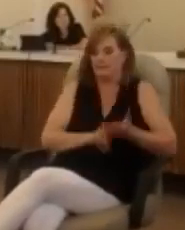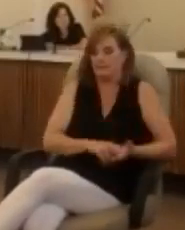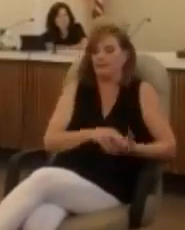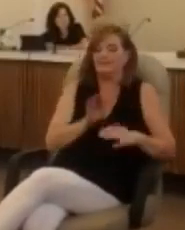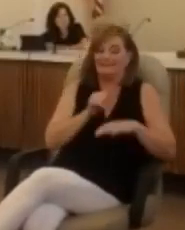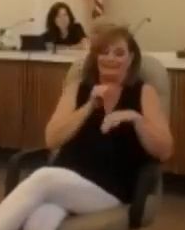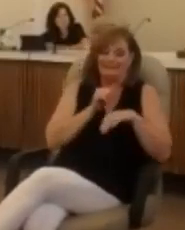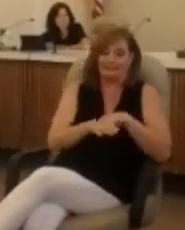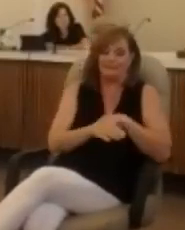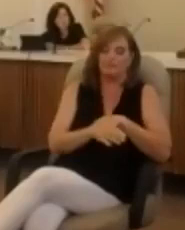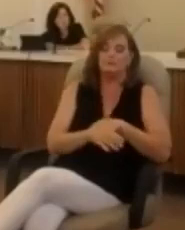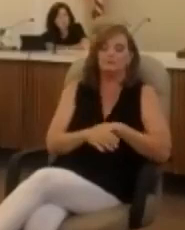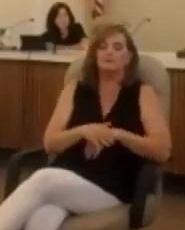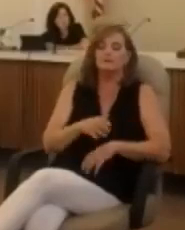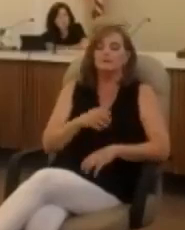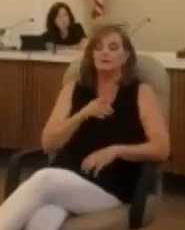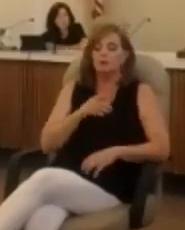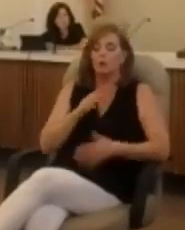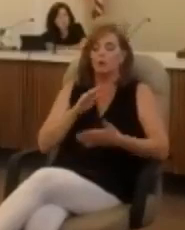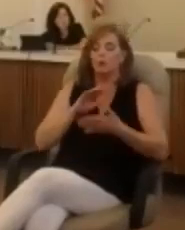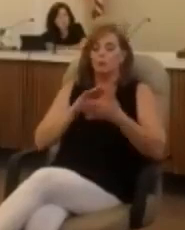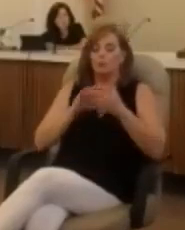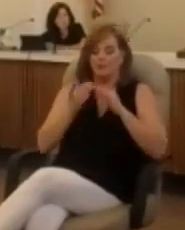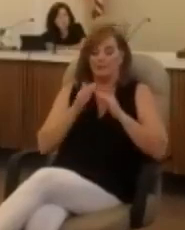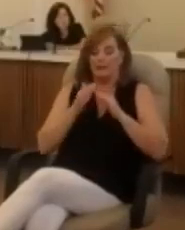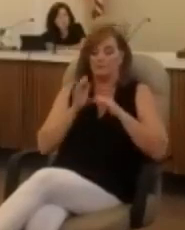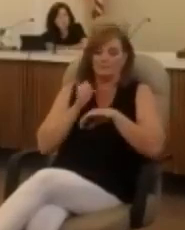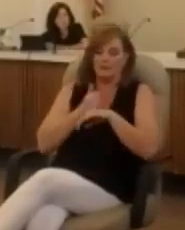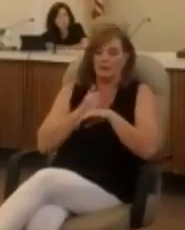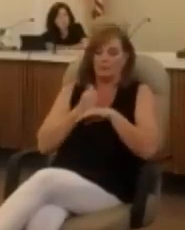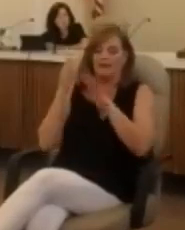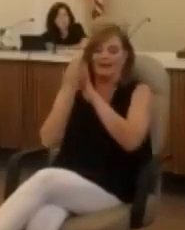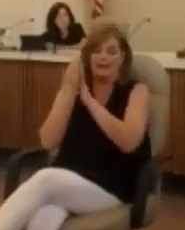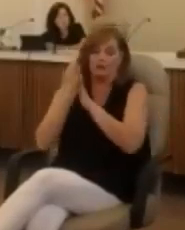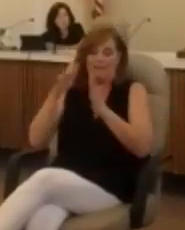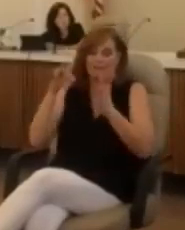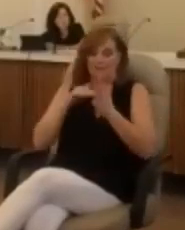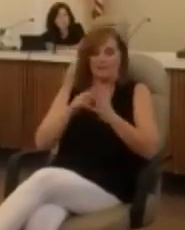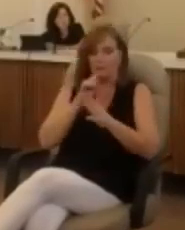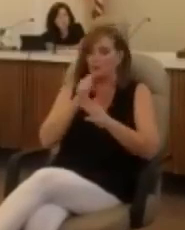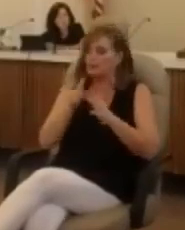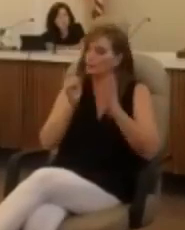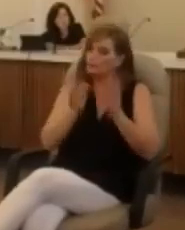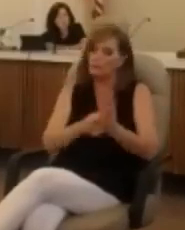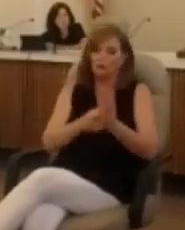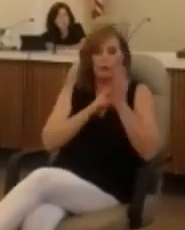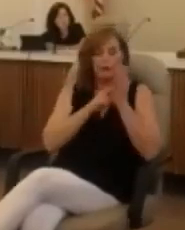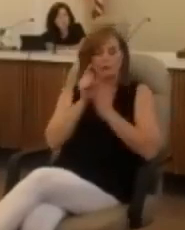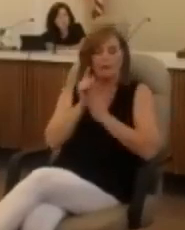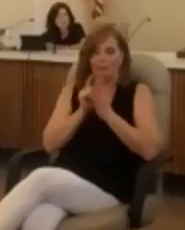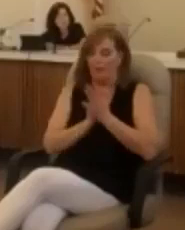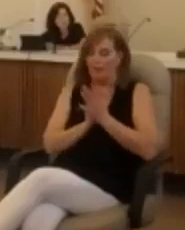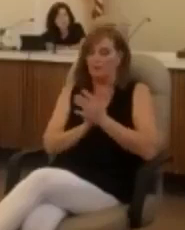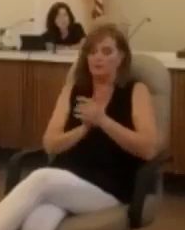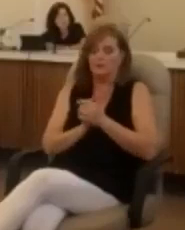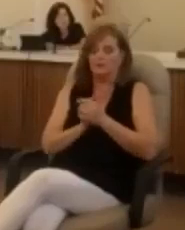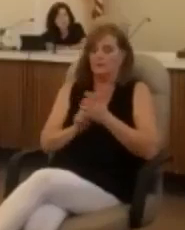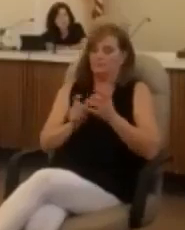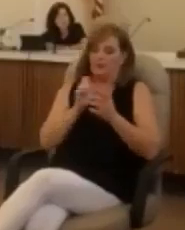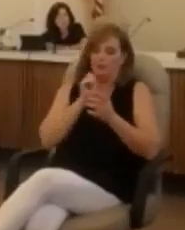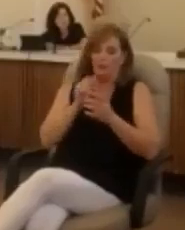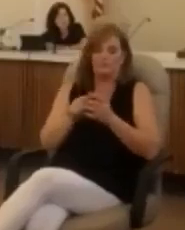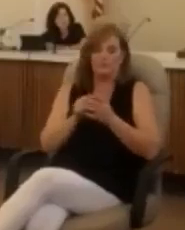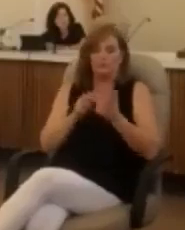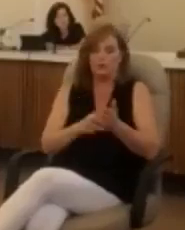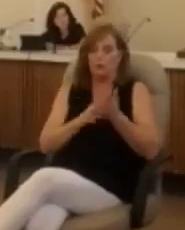commissioned a traffic study. Even though one was not required by law, one was not required by the governing authority of that